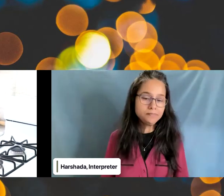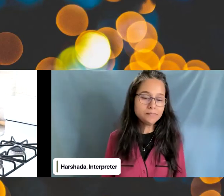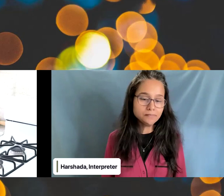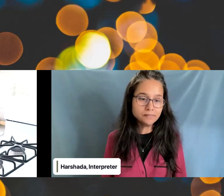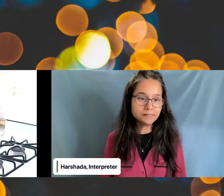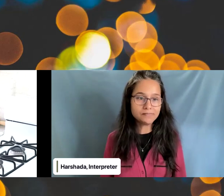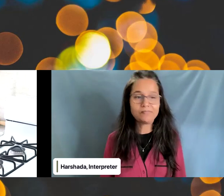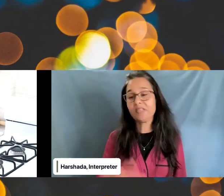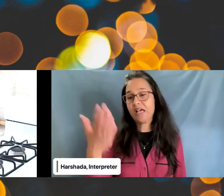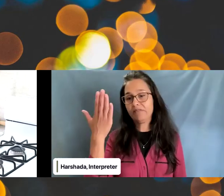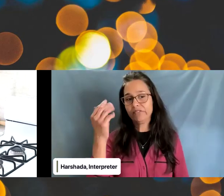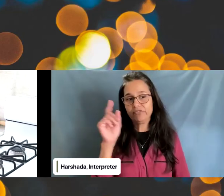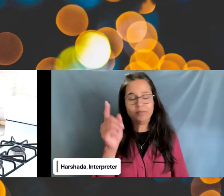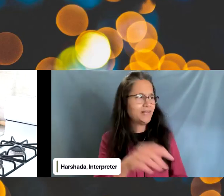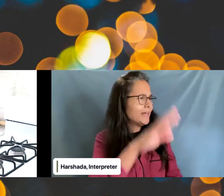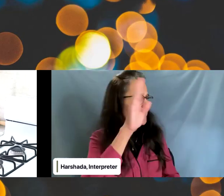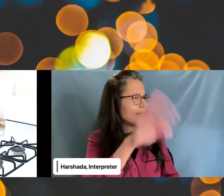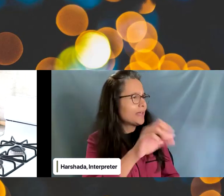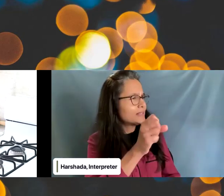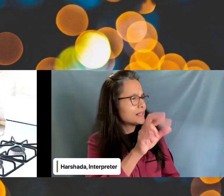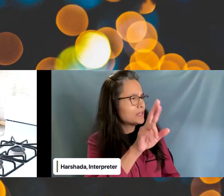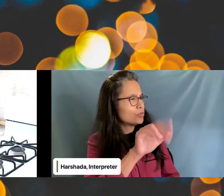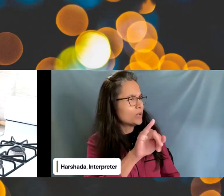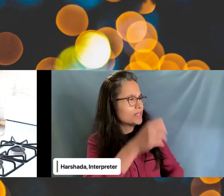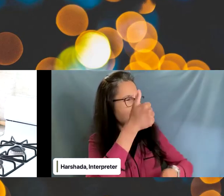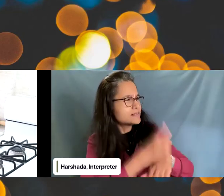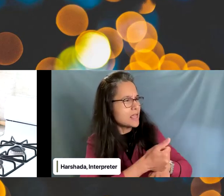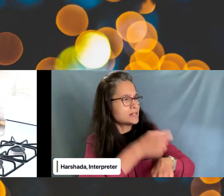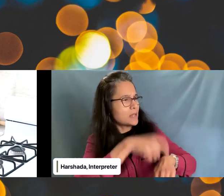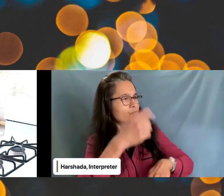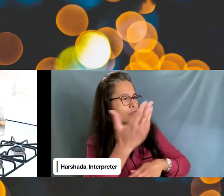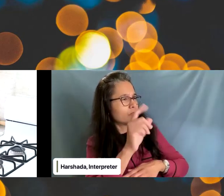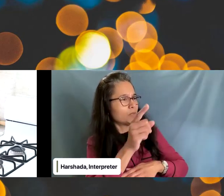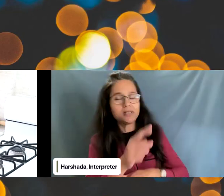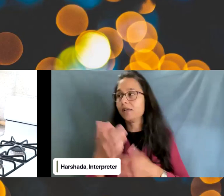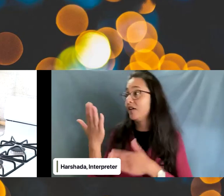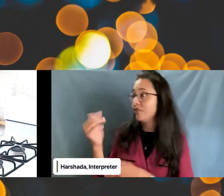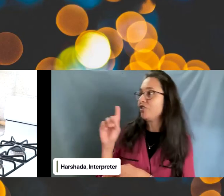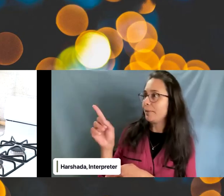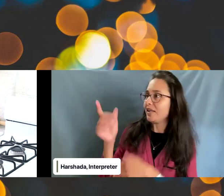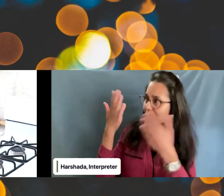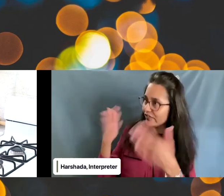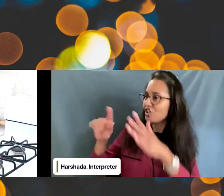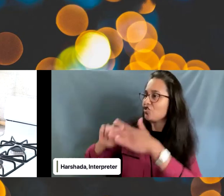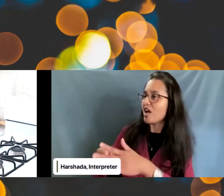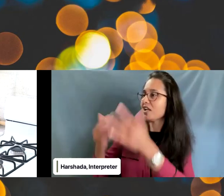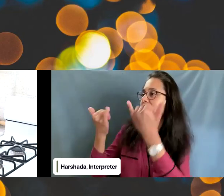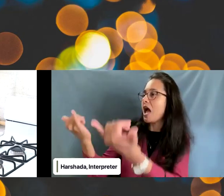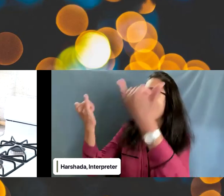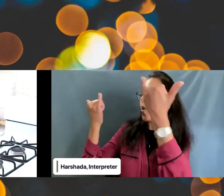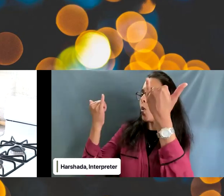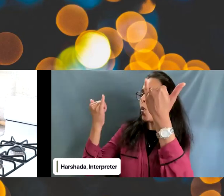Well, 15 minutes. Hey Siri, set a timer for 15 minutes. 15 minutes starting now.